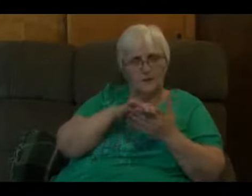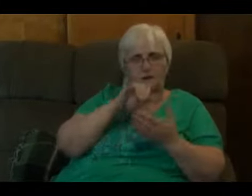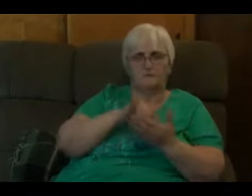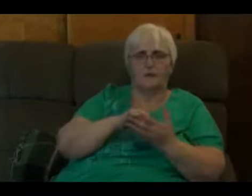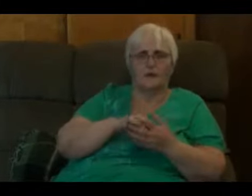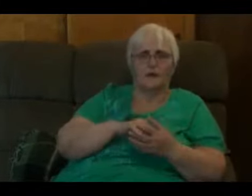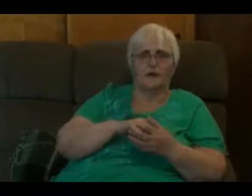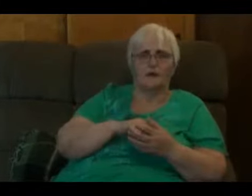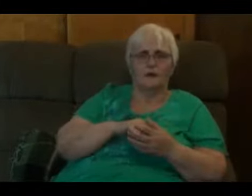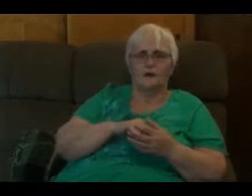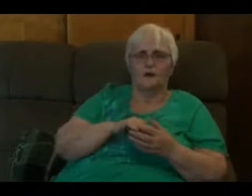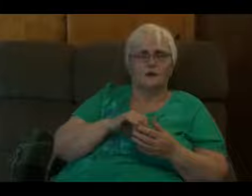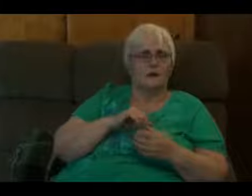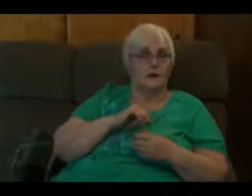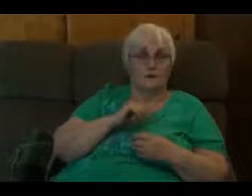be confused about life.